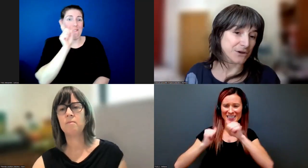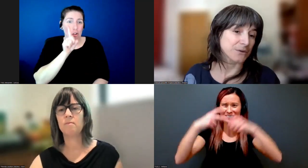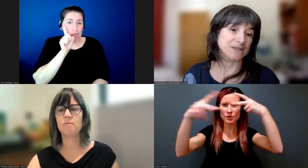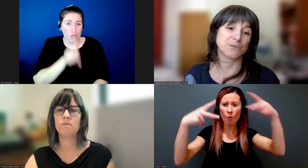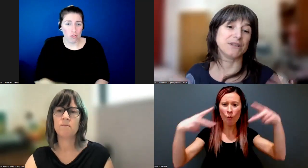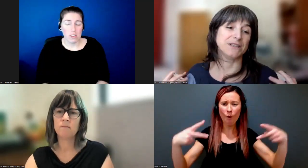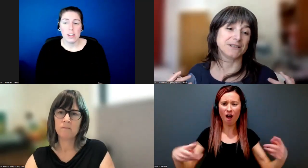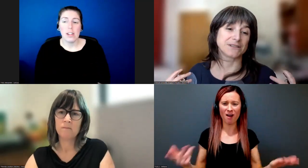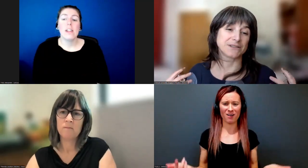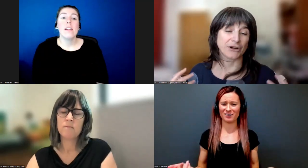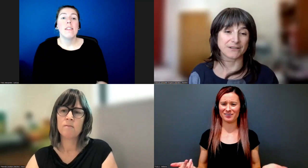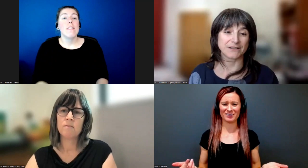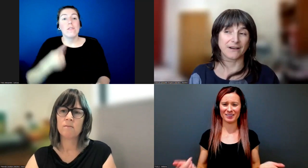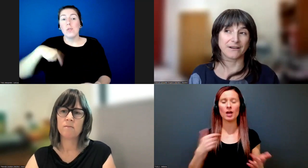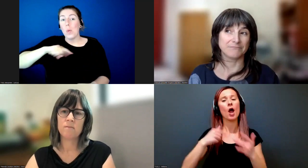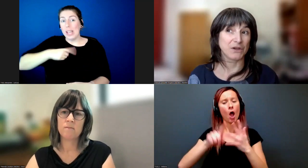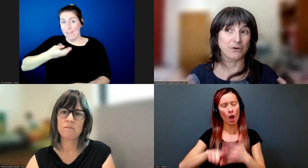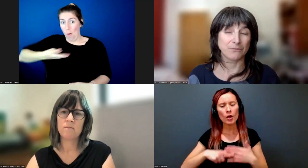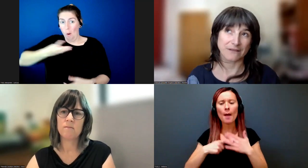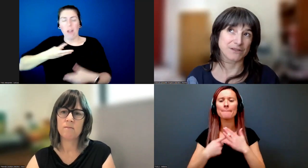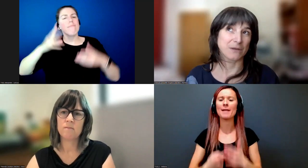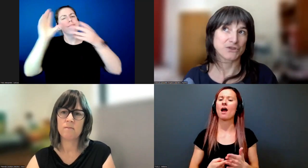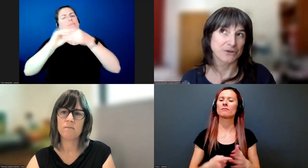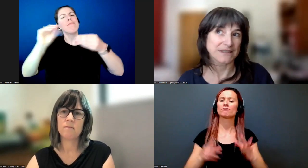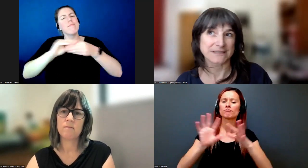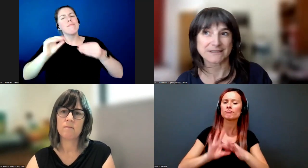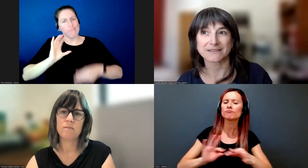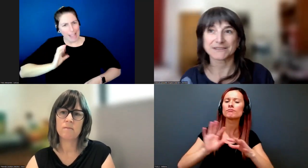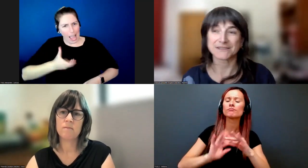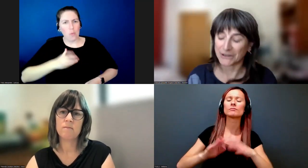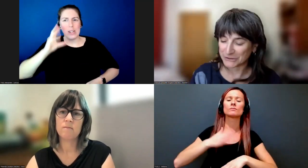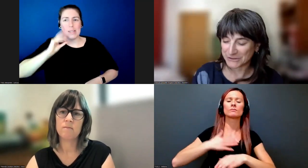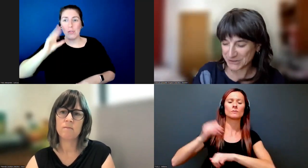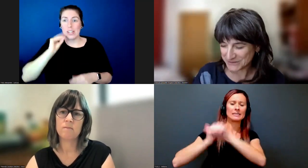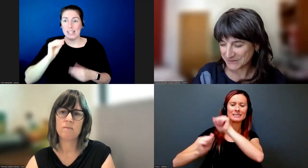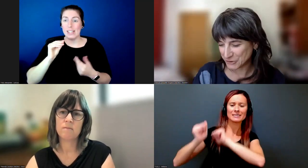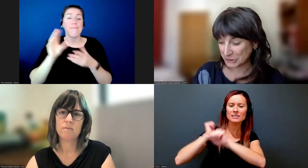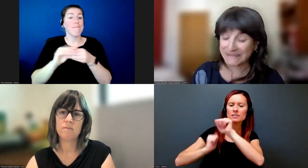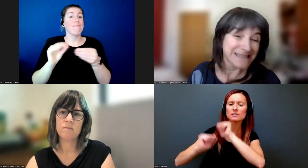our stories. We started, you know, and some journalists,